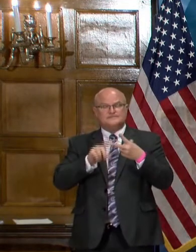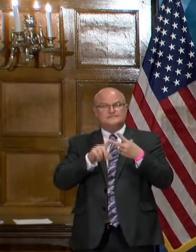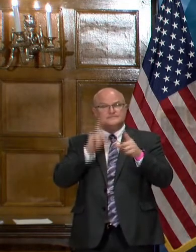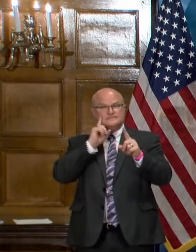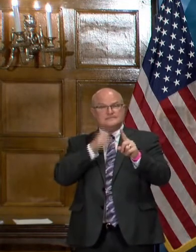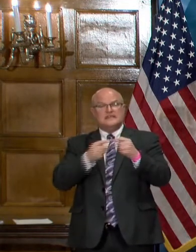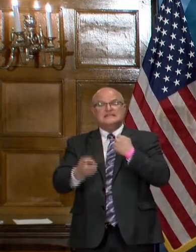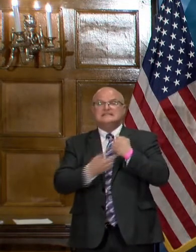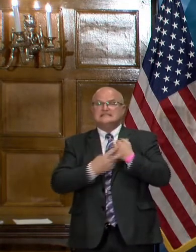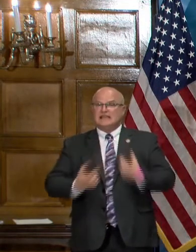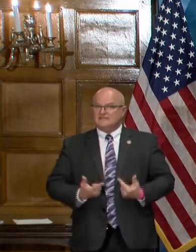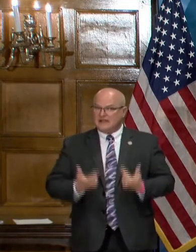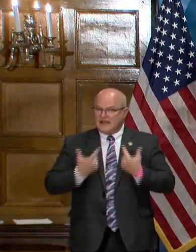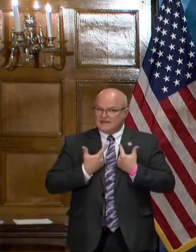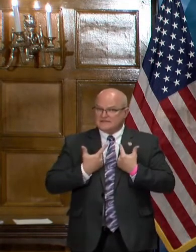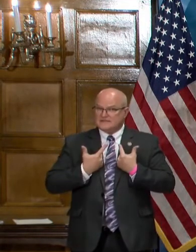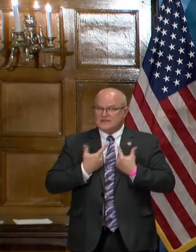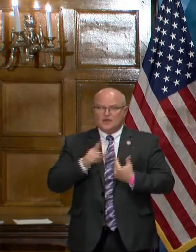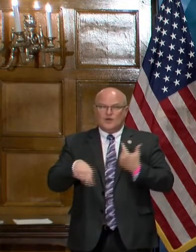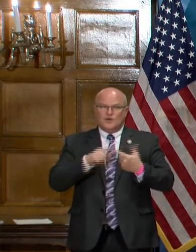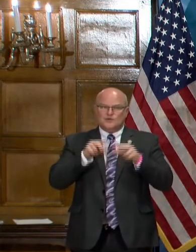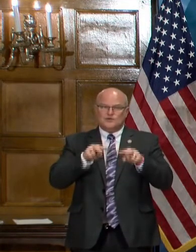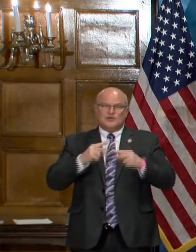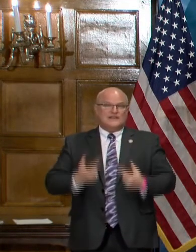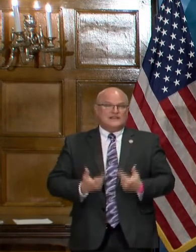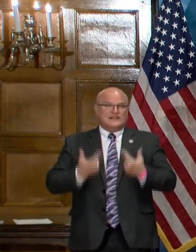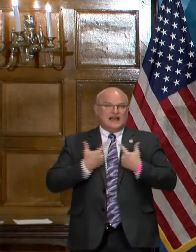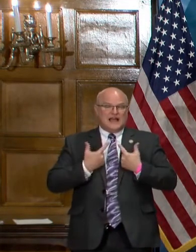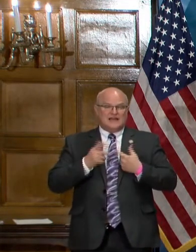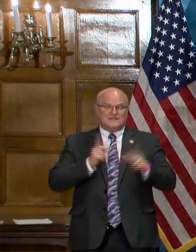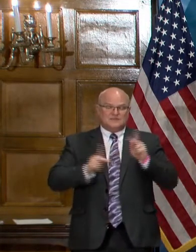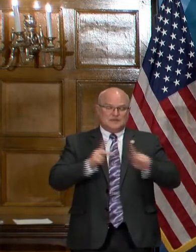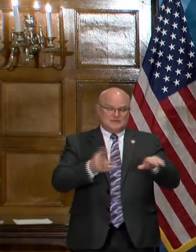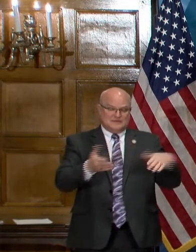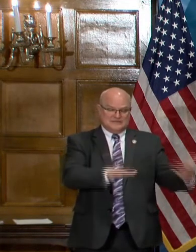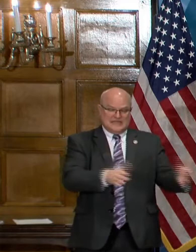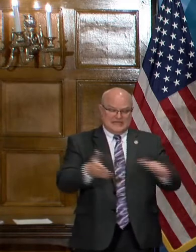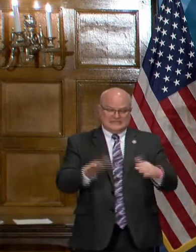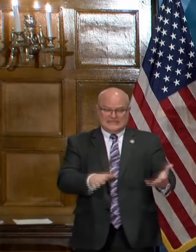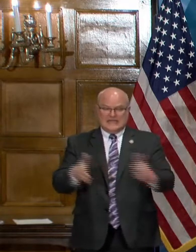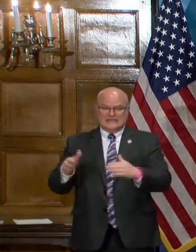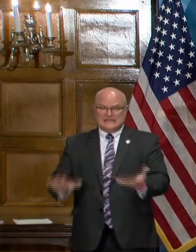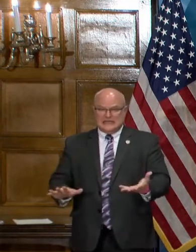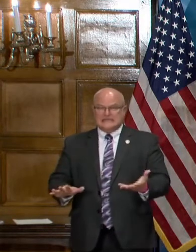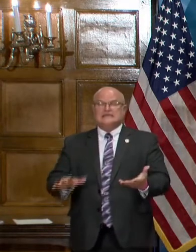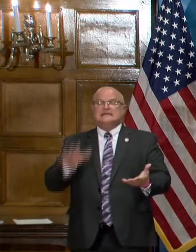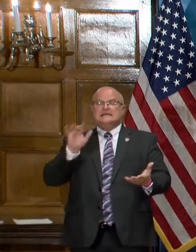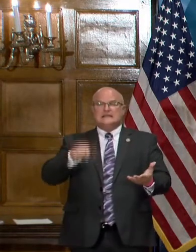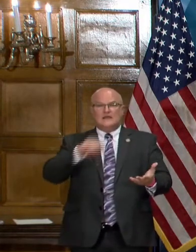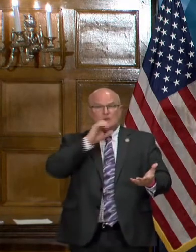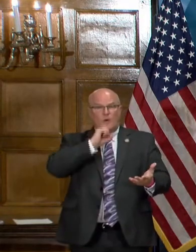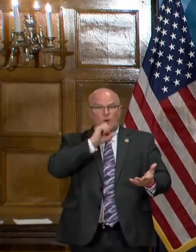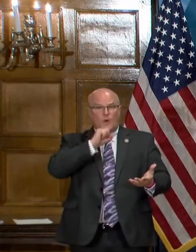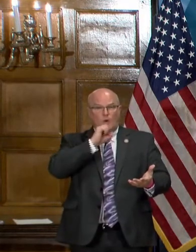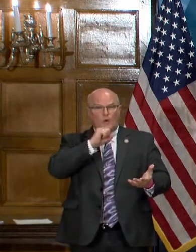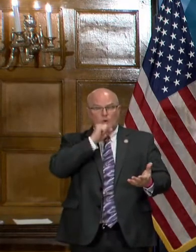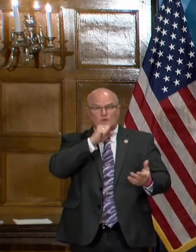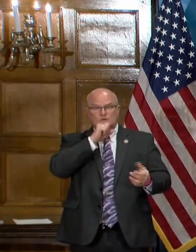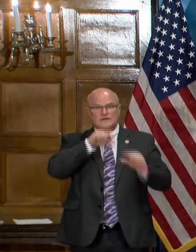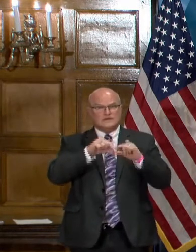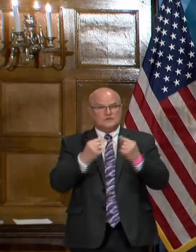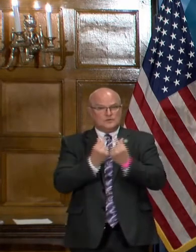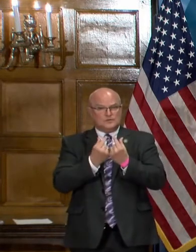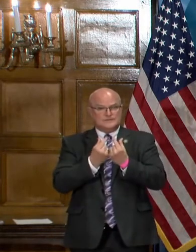objective is to save lives. And whenever you look at the lives that have been lost, it's those that are the older age